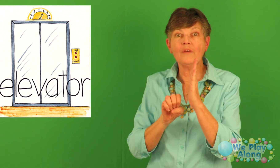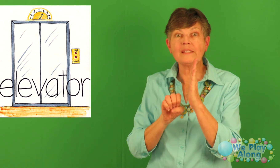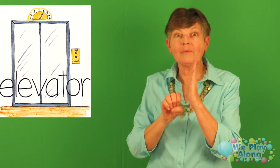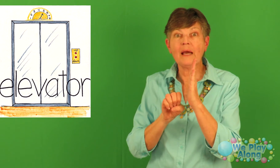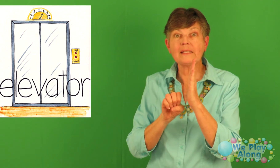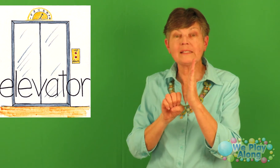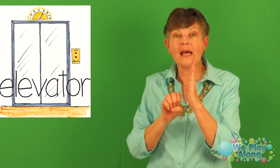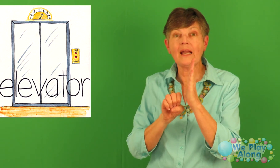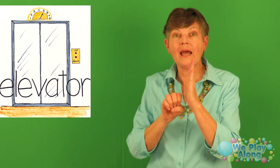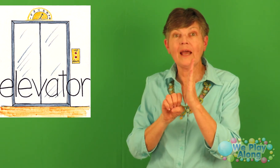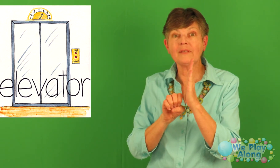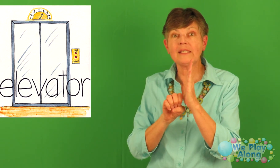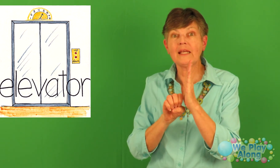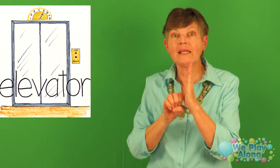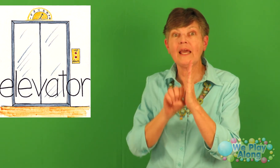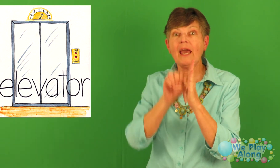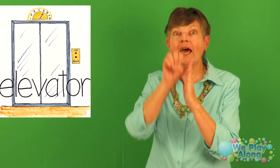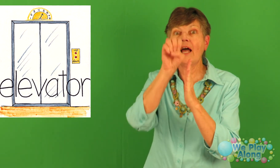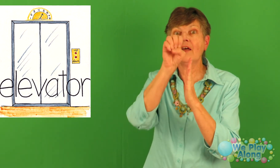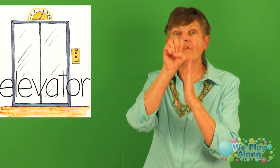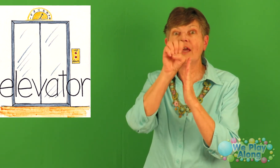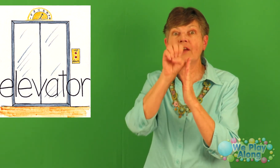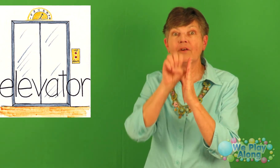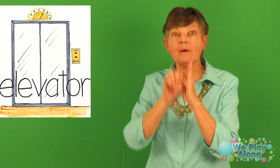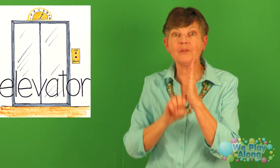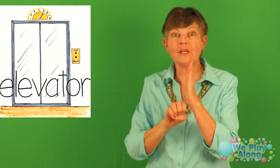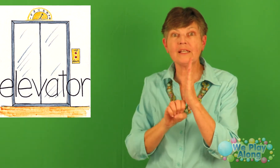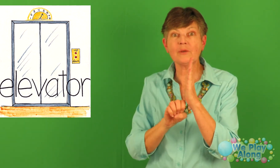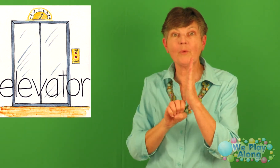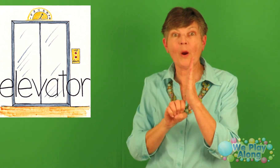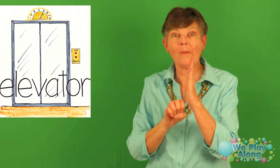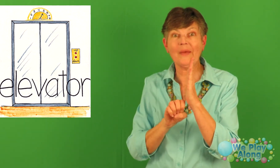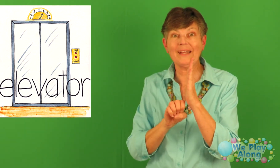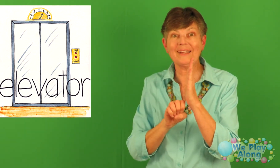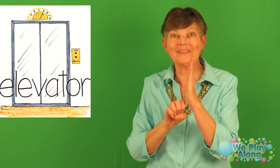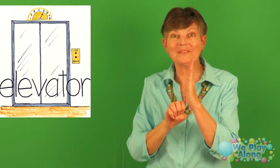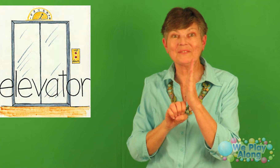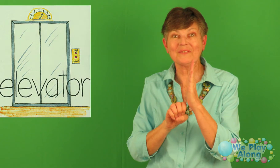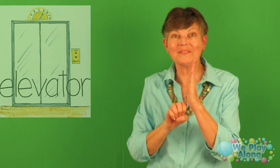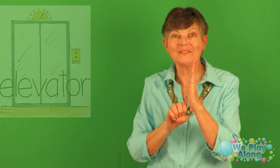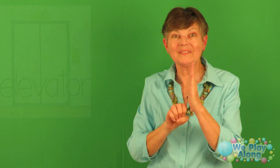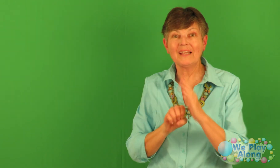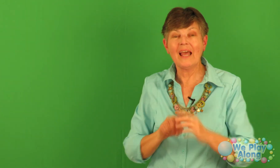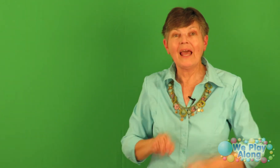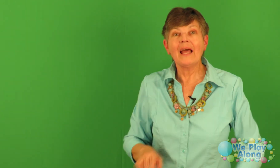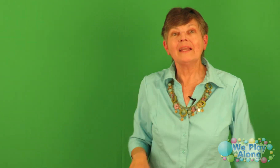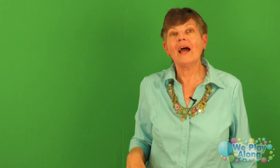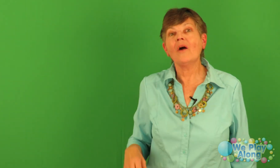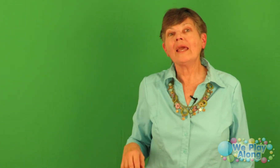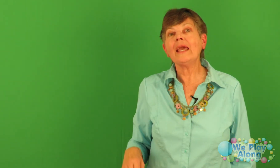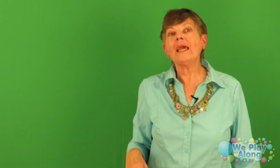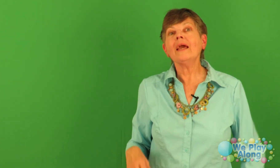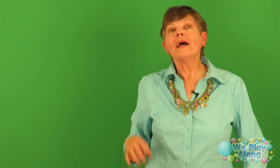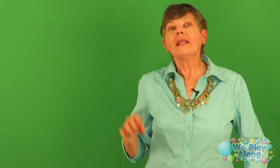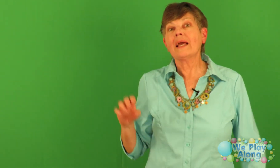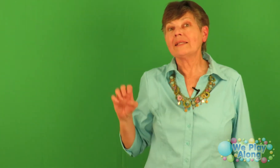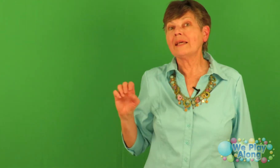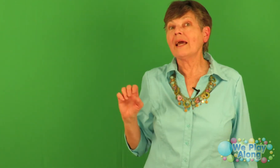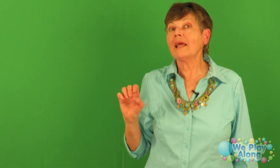visit my son, I have to take the elevator up to his apartment. Now E, like I said, it can